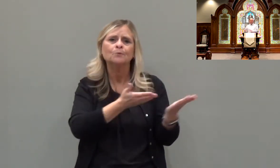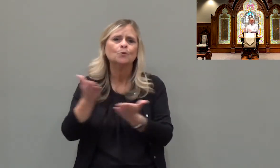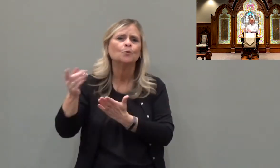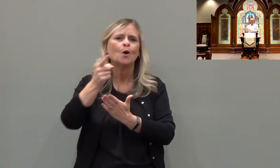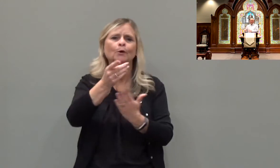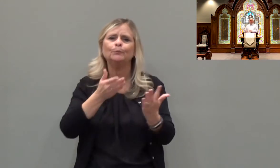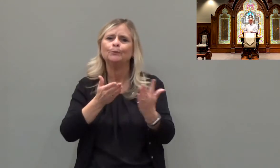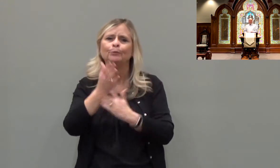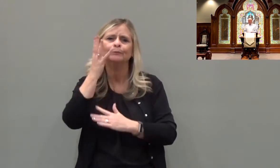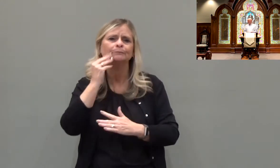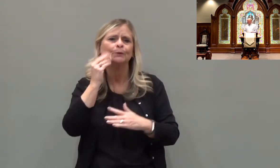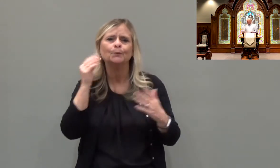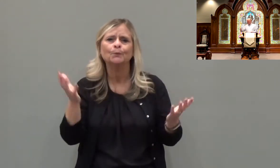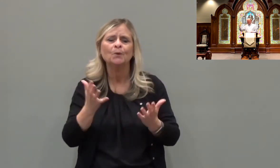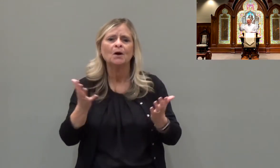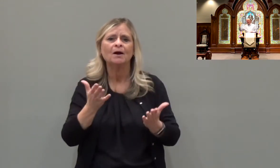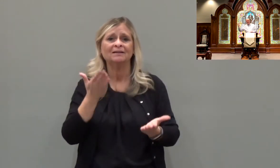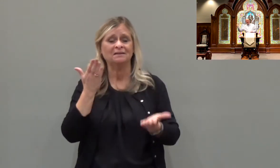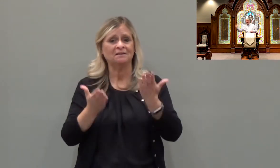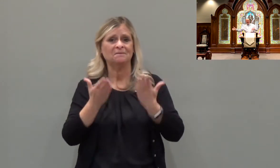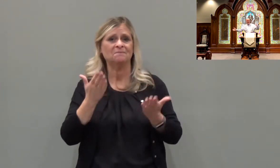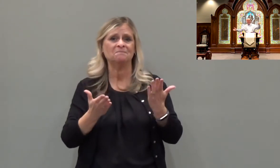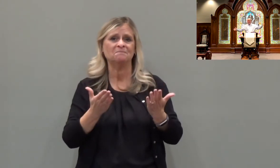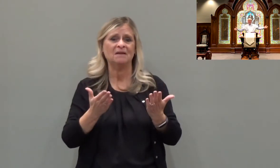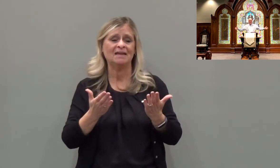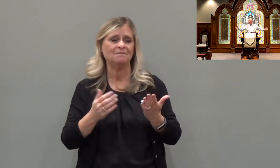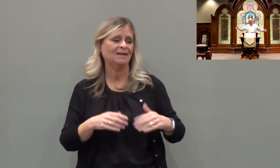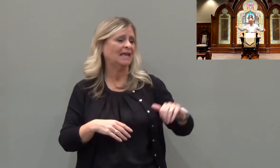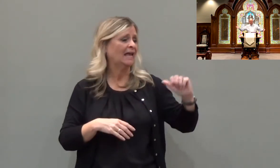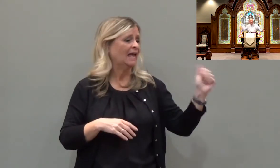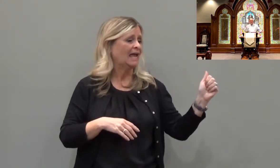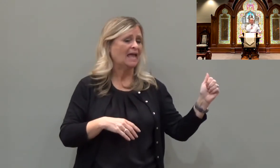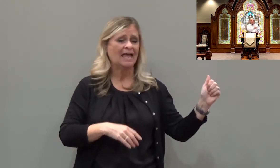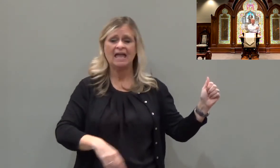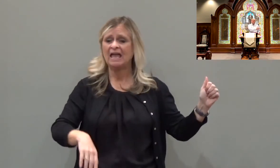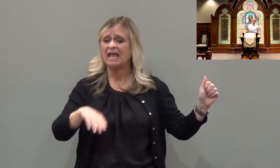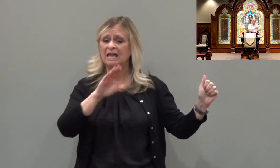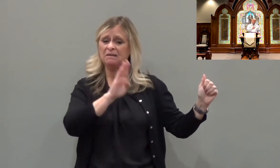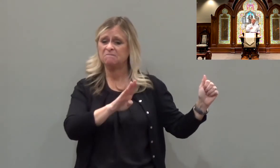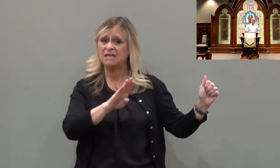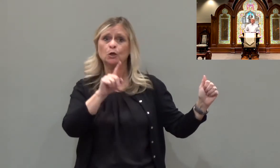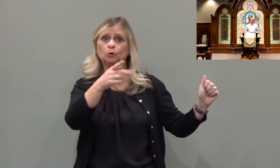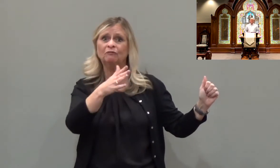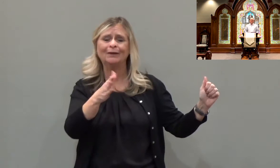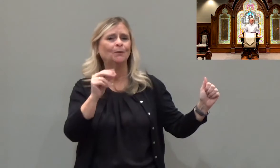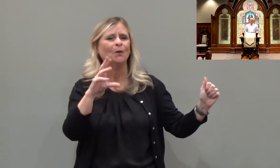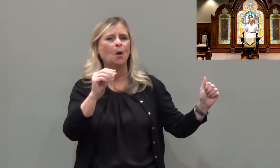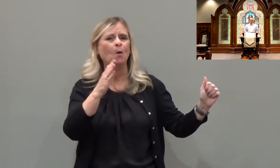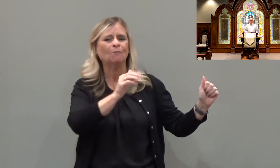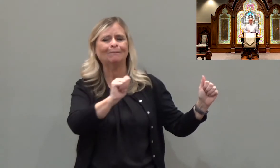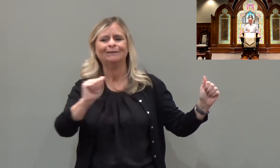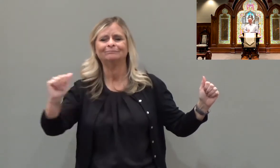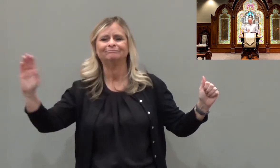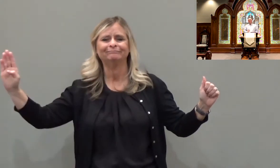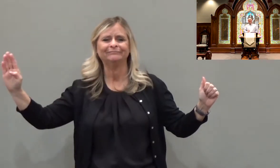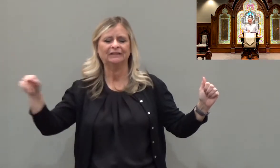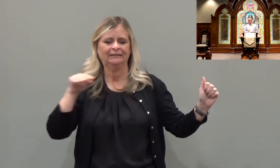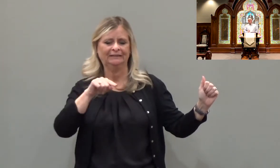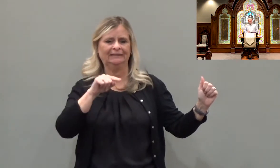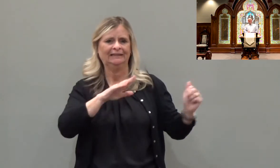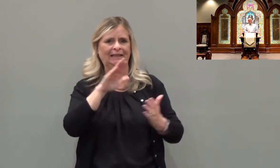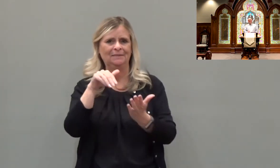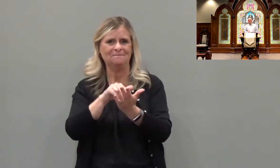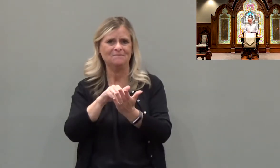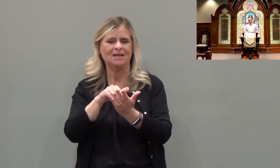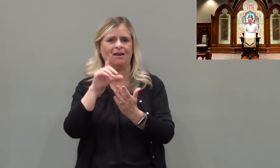You're probably in the middle. It's probably not like an A and B. It's somewhere in between. But think about what God